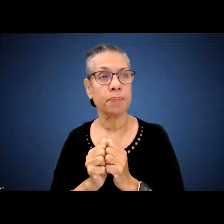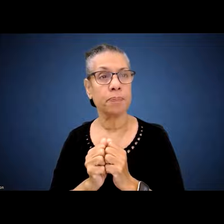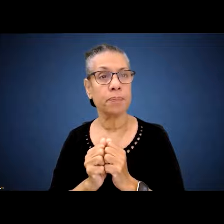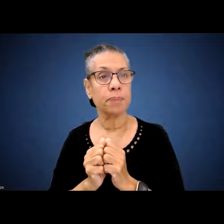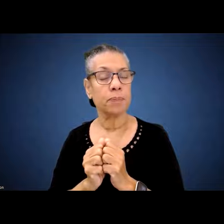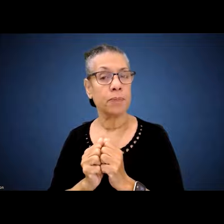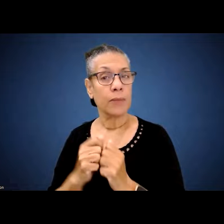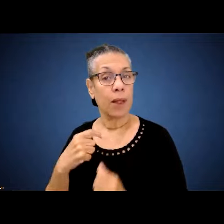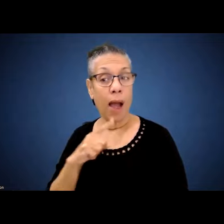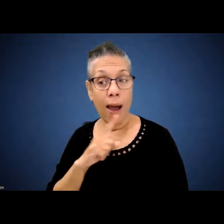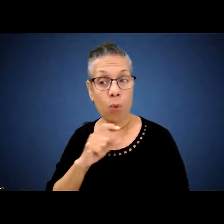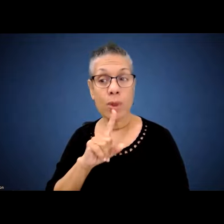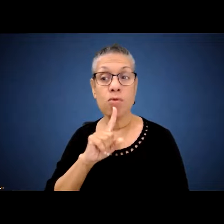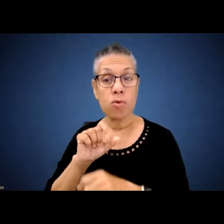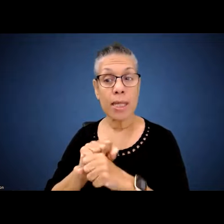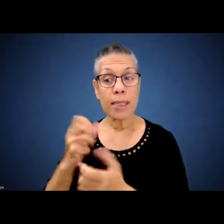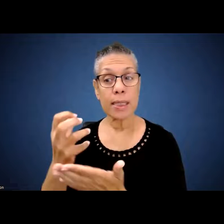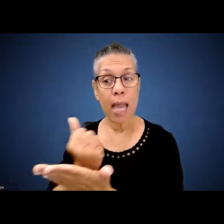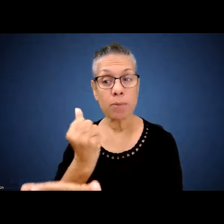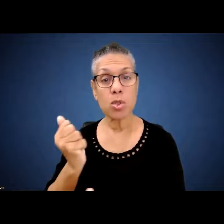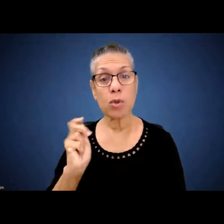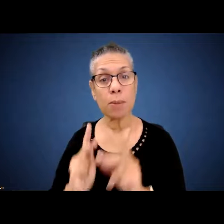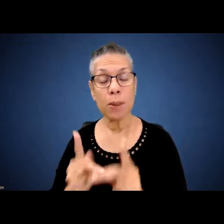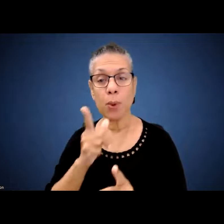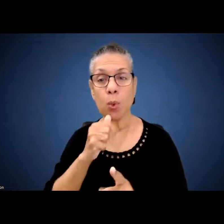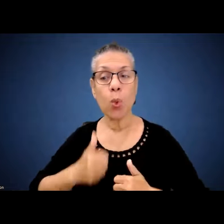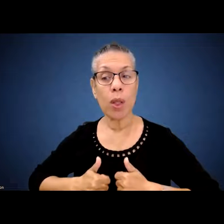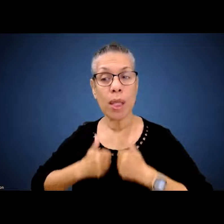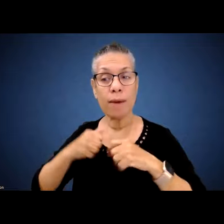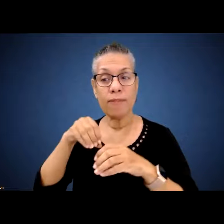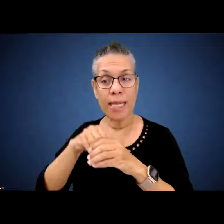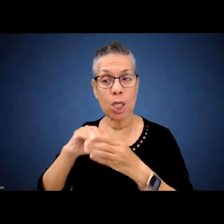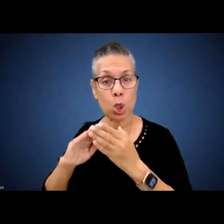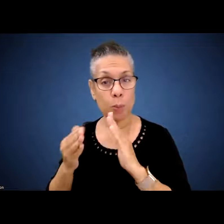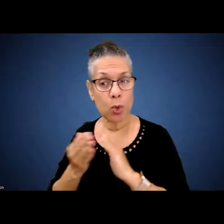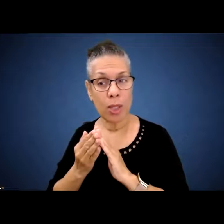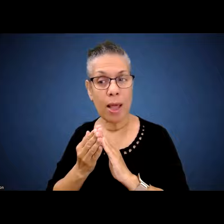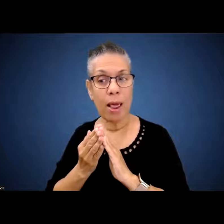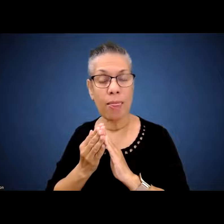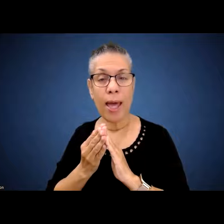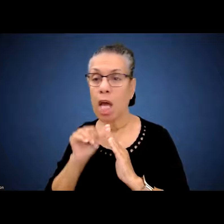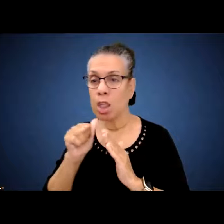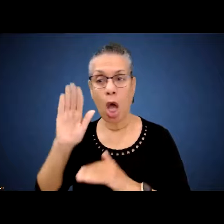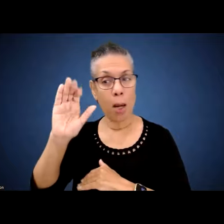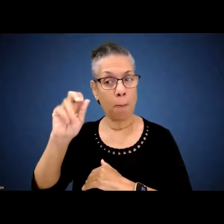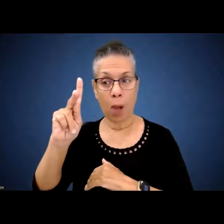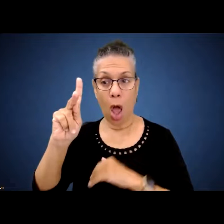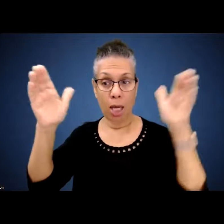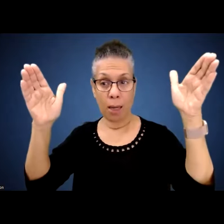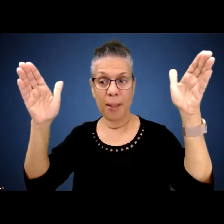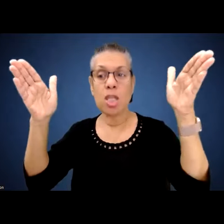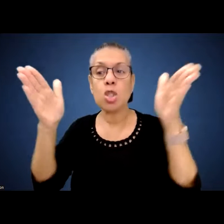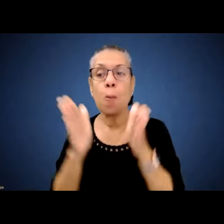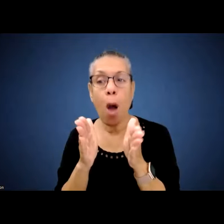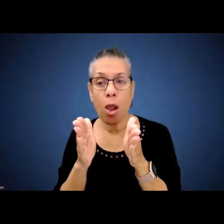actually capturing folks that are living in communities that are smaller than block groups. And there seem to be a number of things